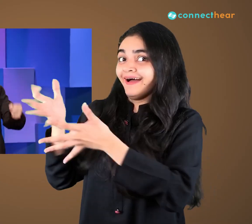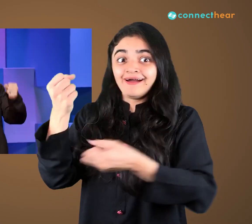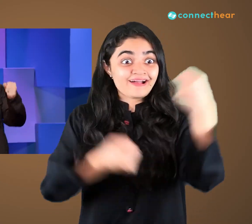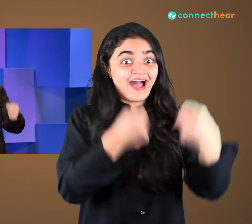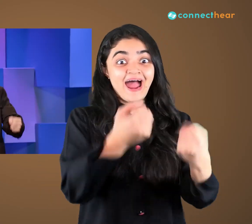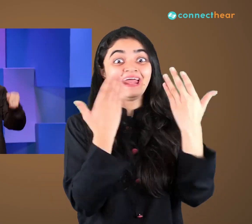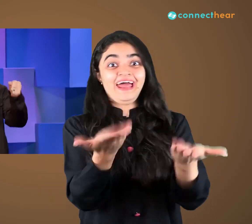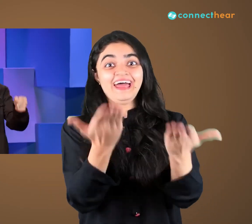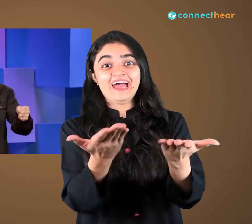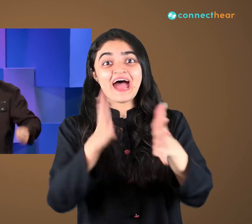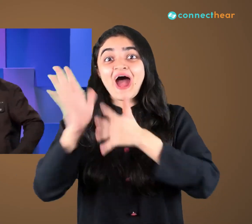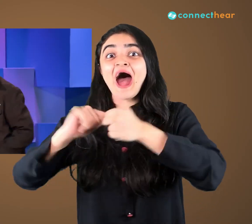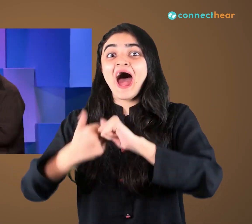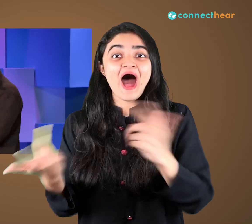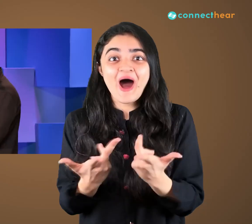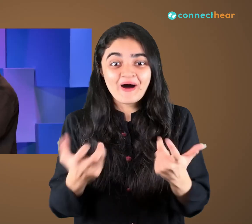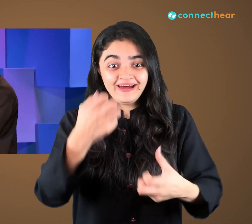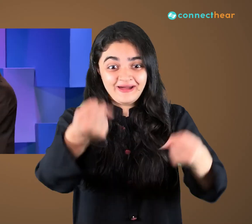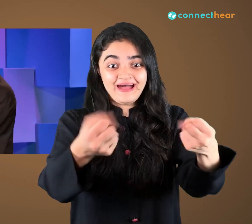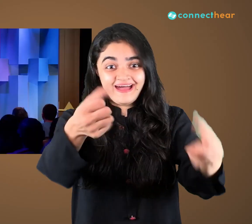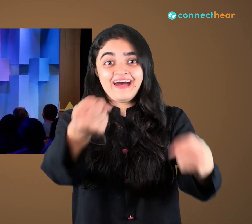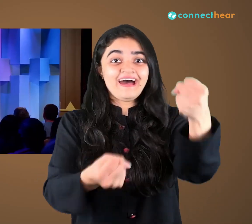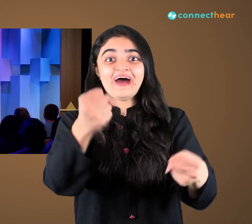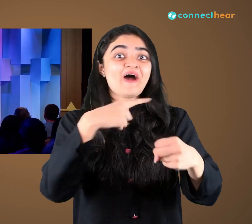their hands.